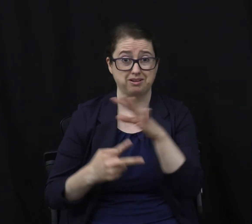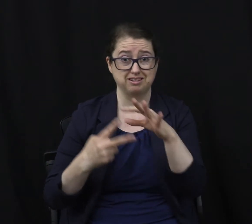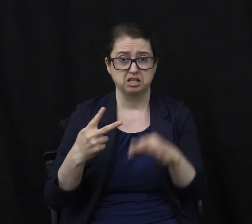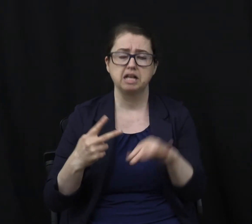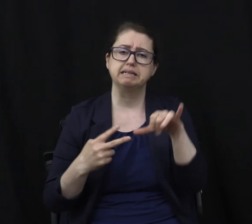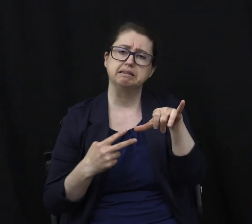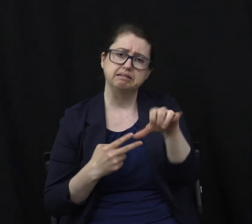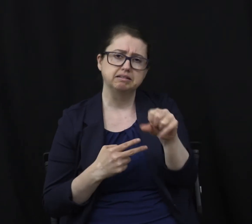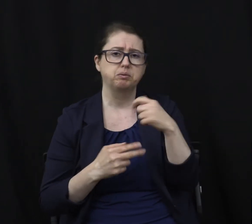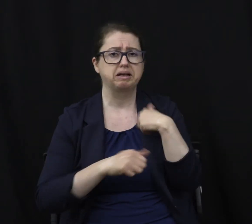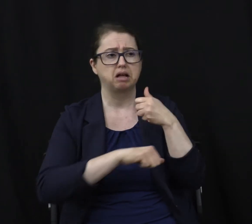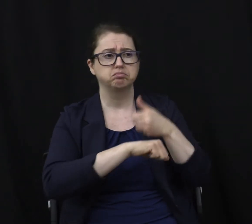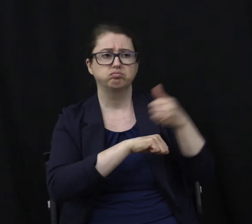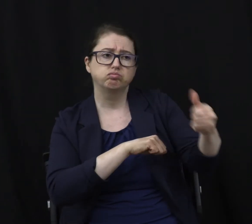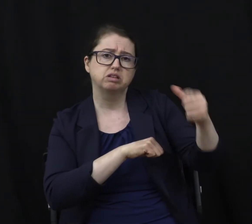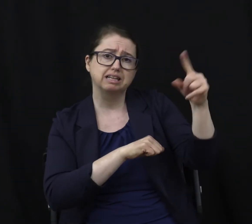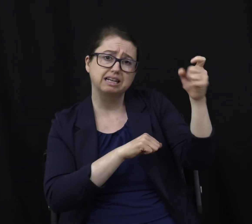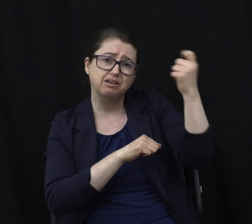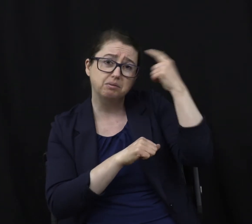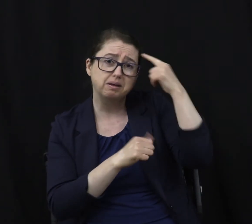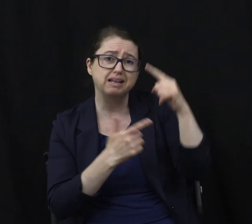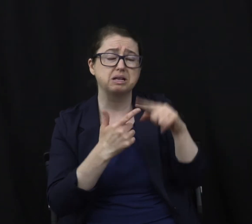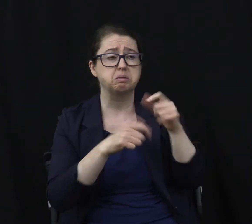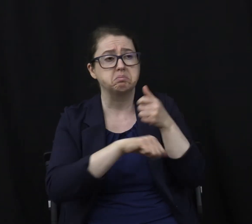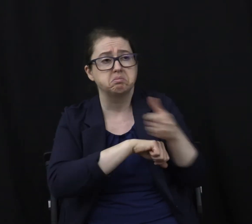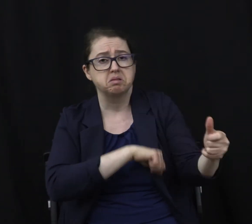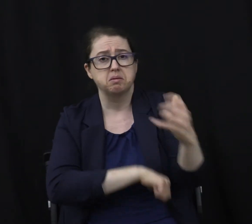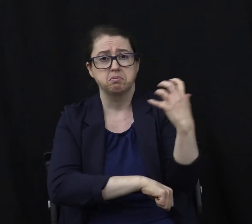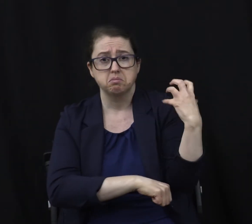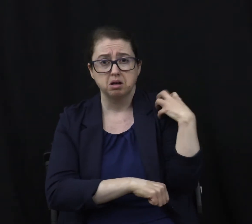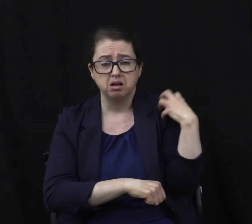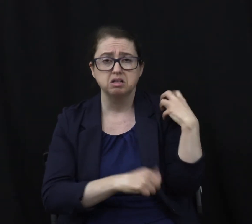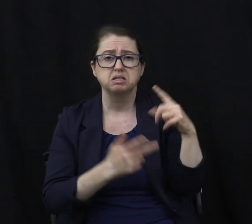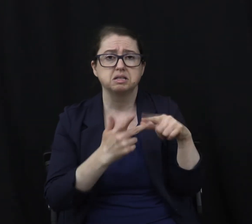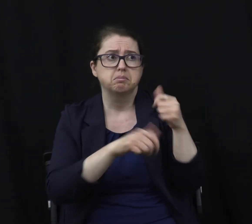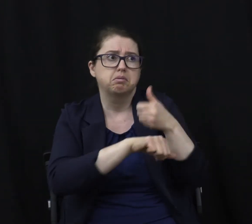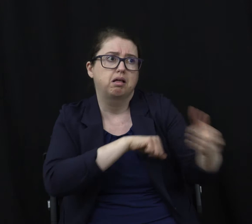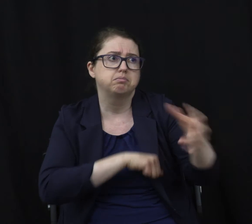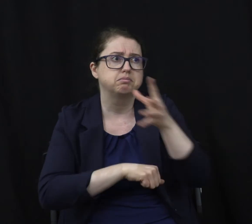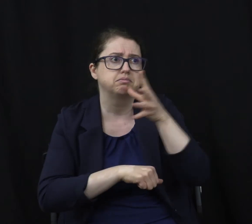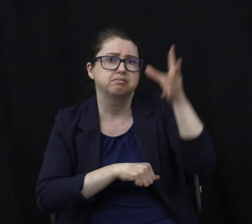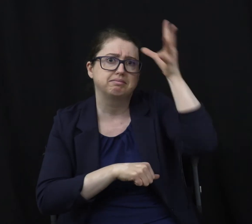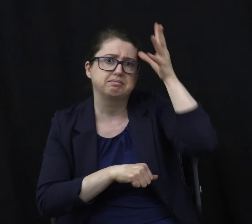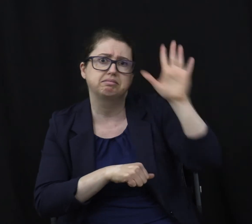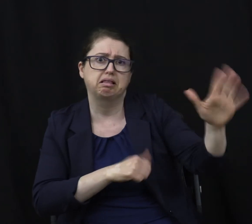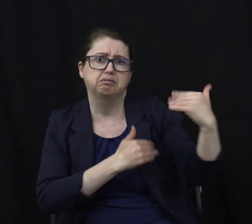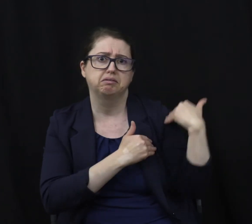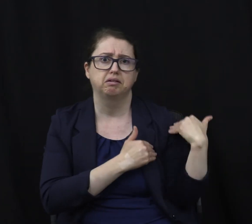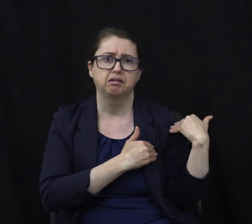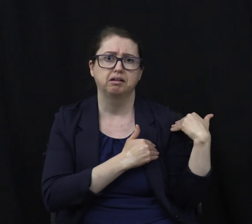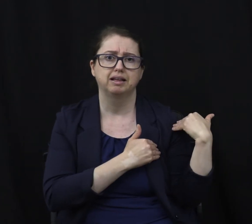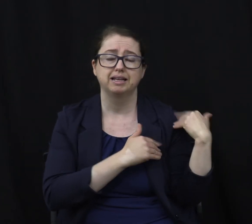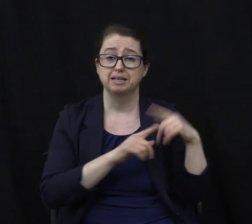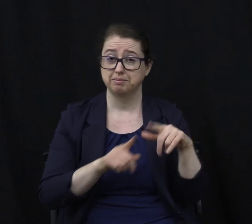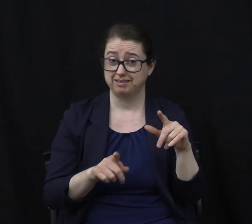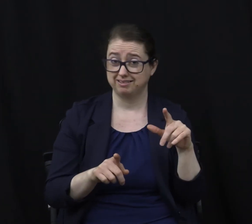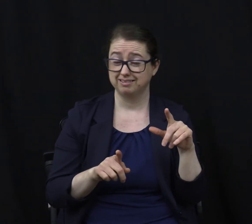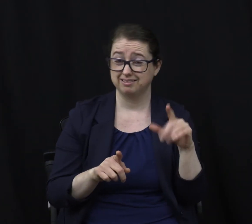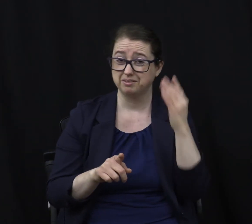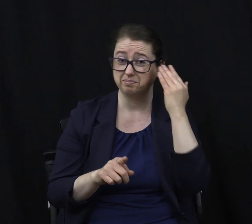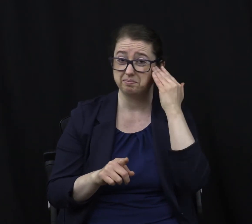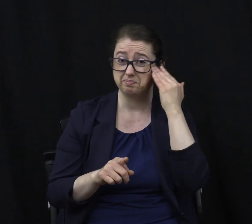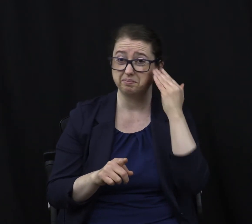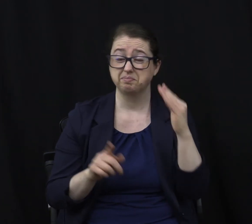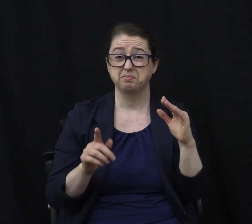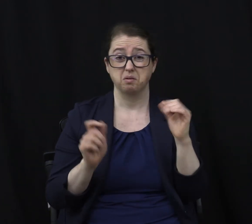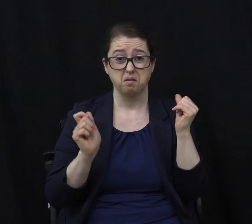our boss. We can even blame our parents. By the way, do you know that every family has crazy in it?